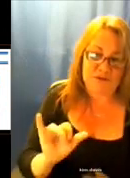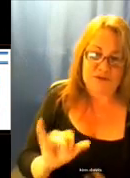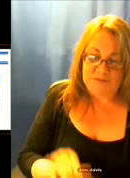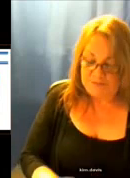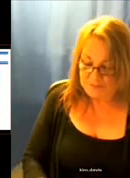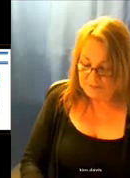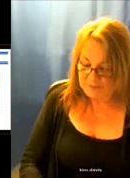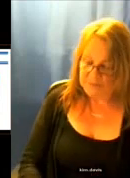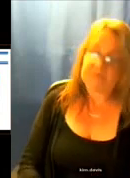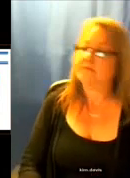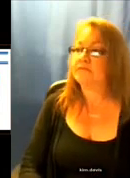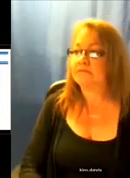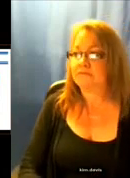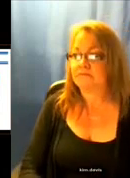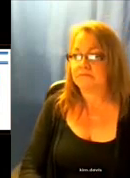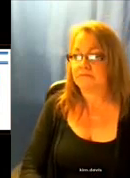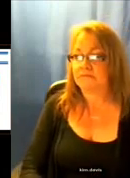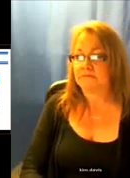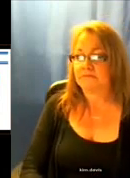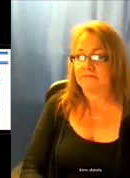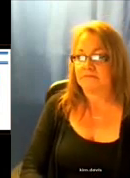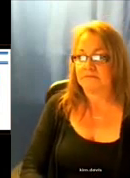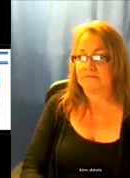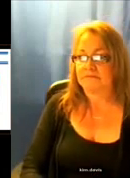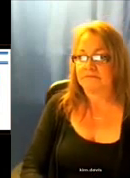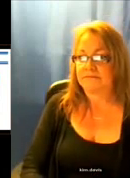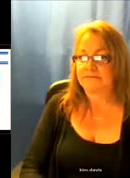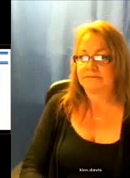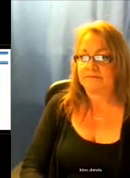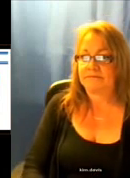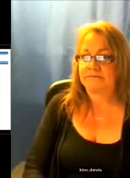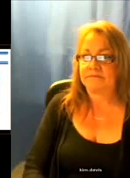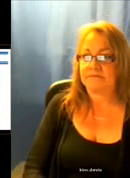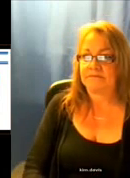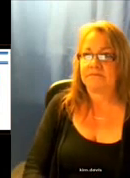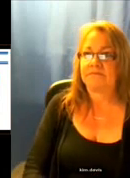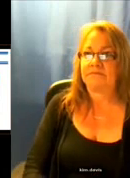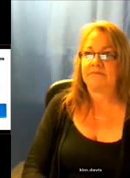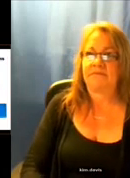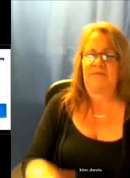Section 8, they do have overview for that also.